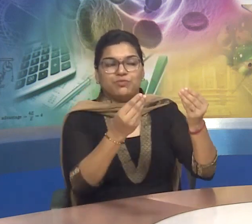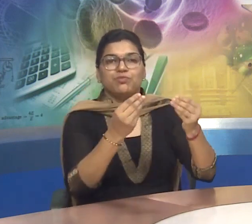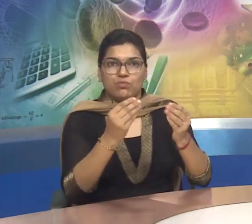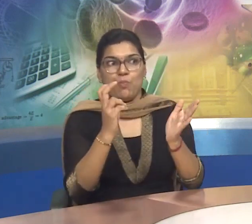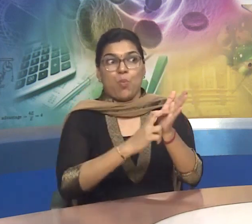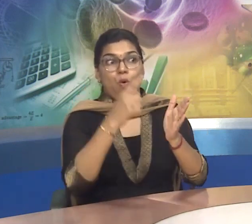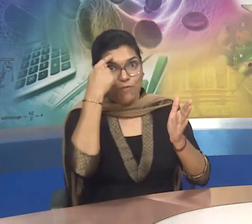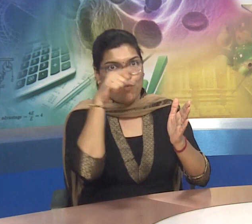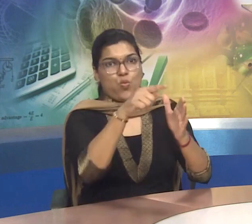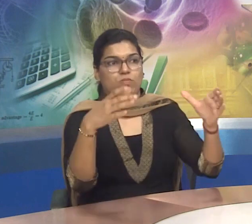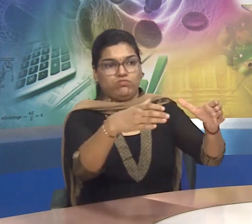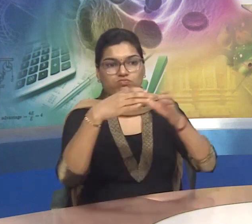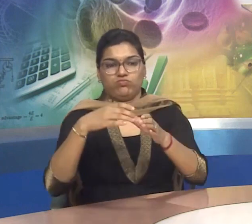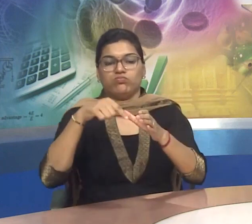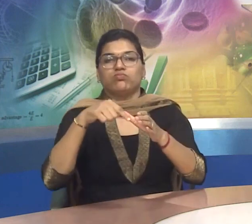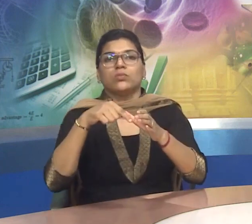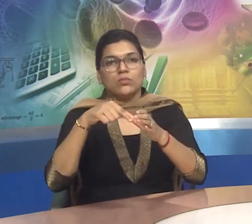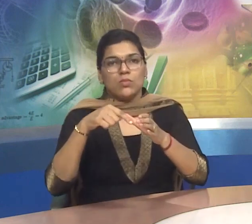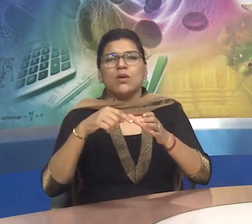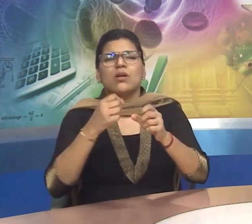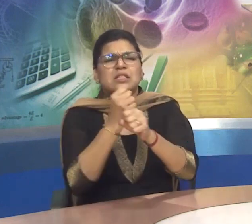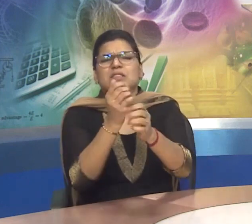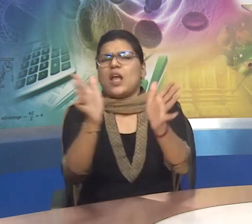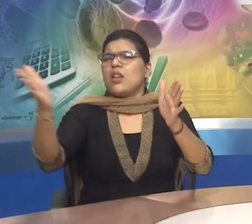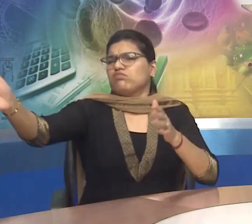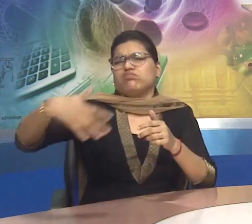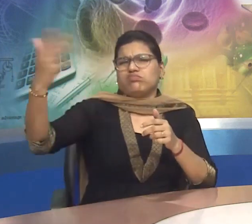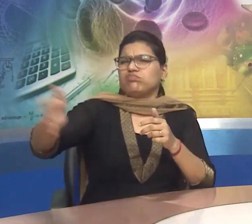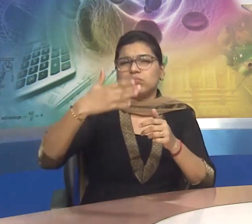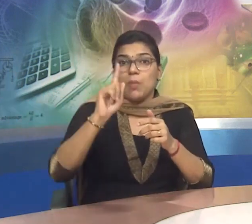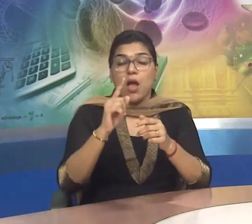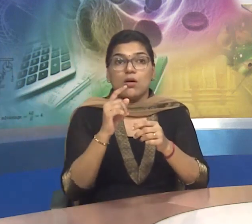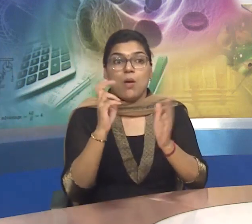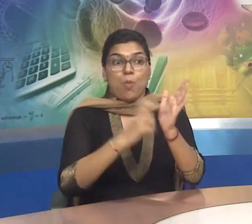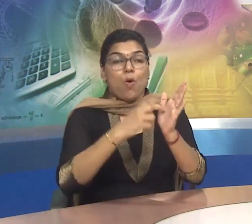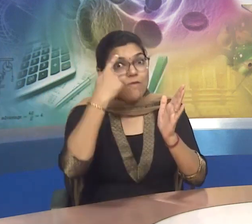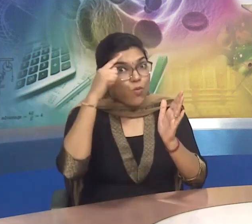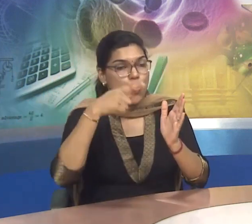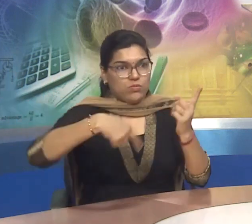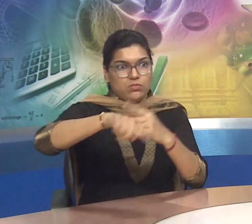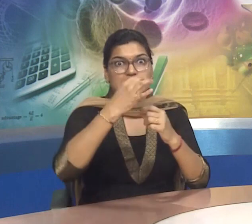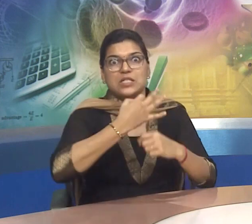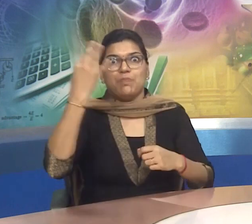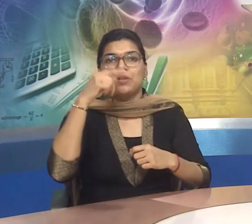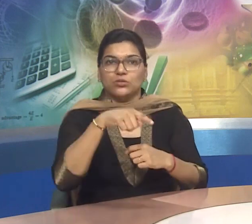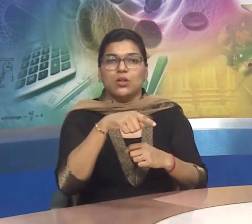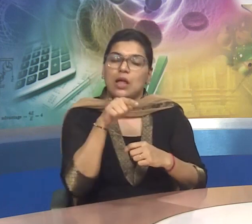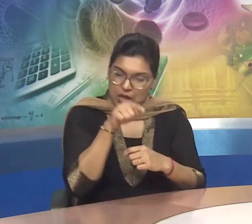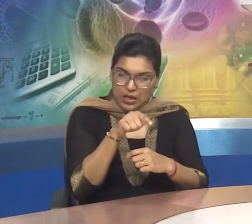children's, that is reserved for some group of people or